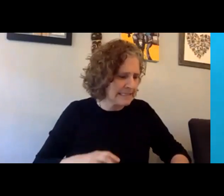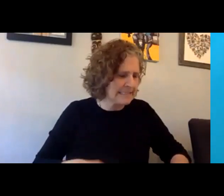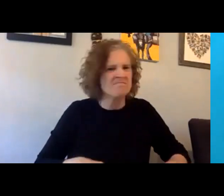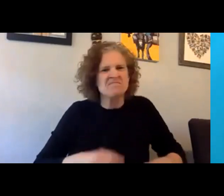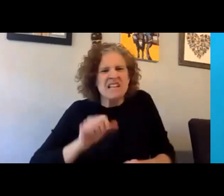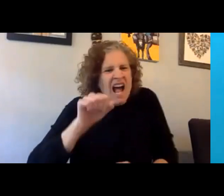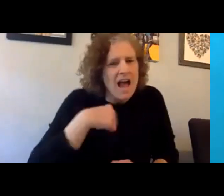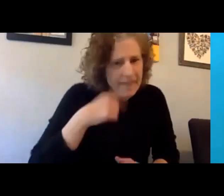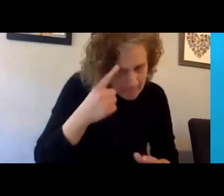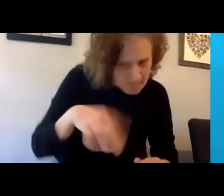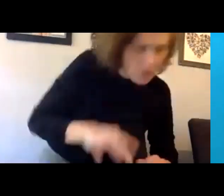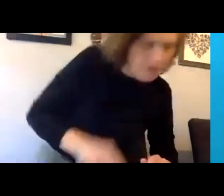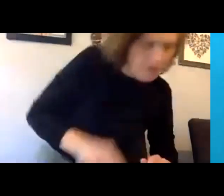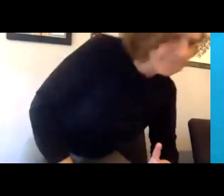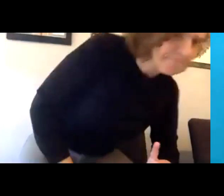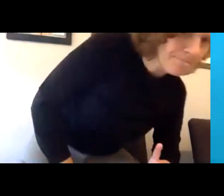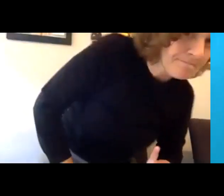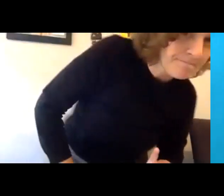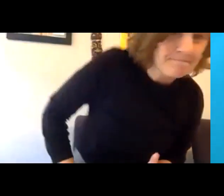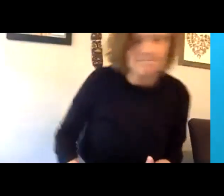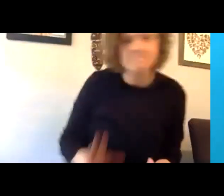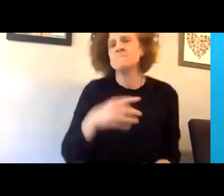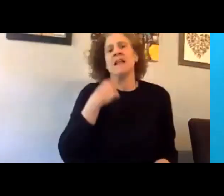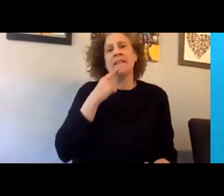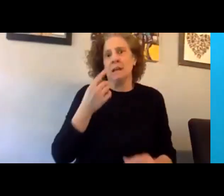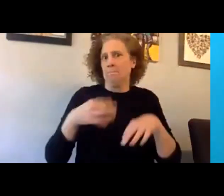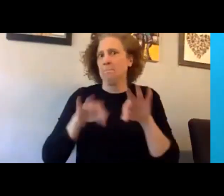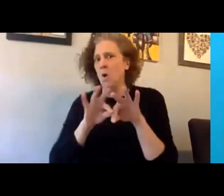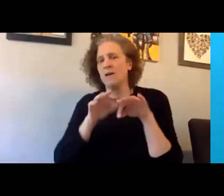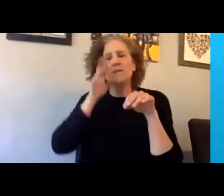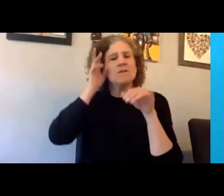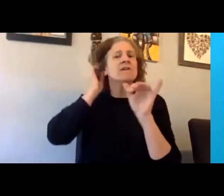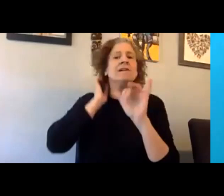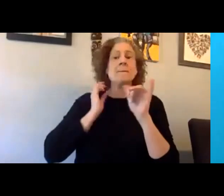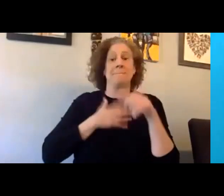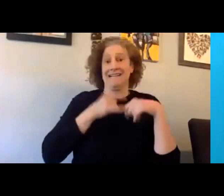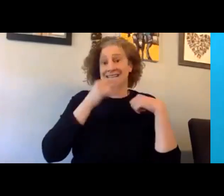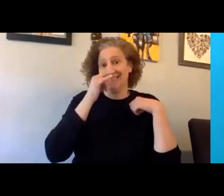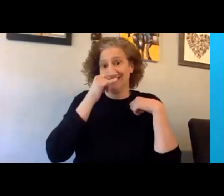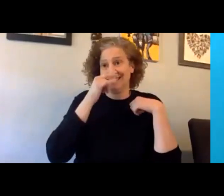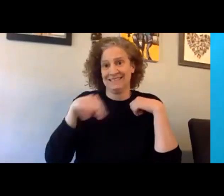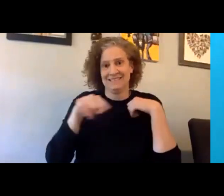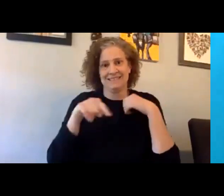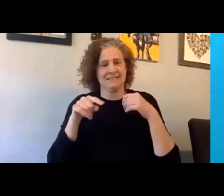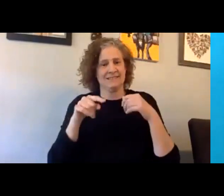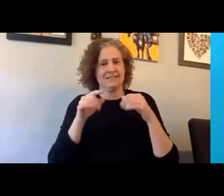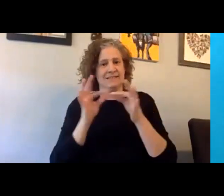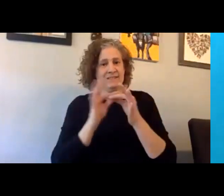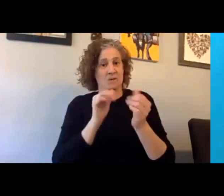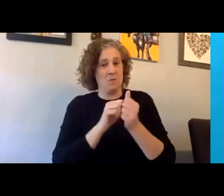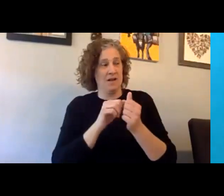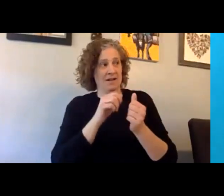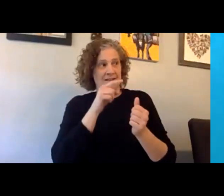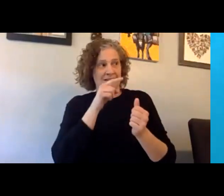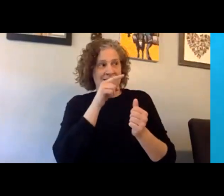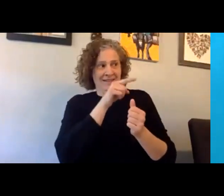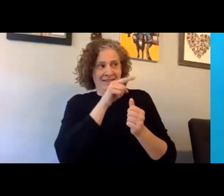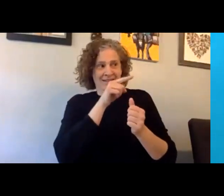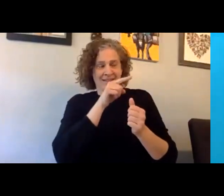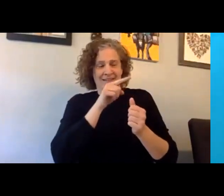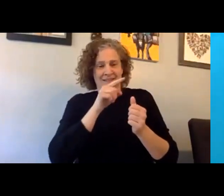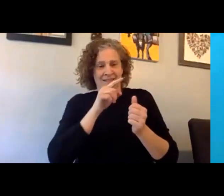Time, is there time for that? I don't know. Okay, I think this is an important part to do next. My